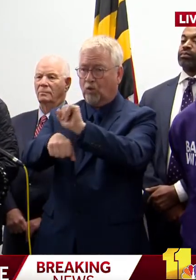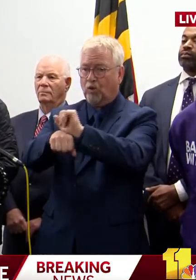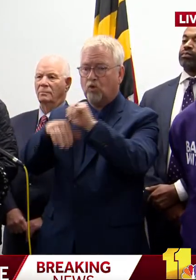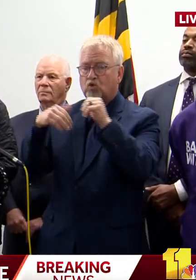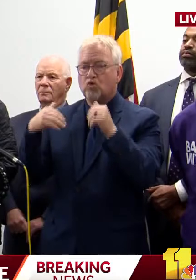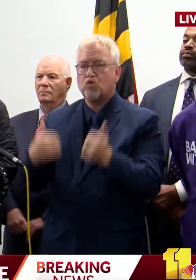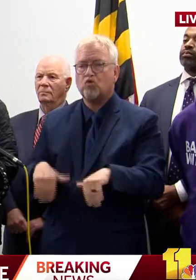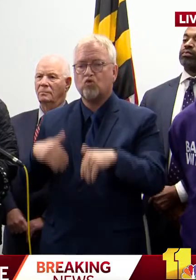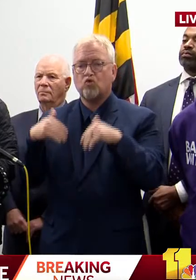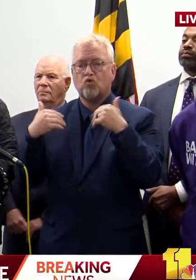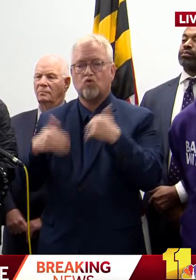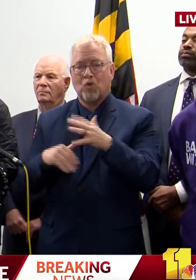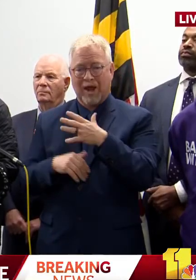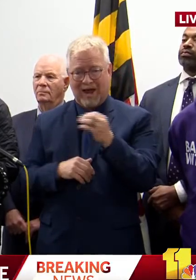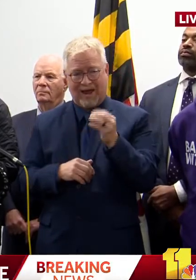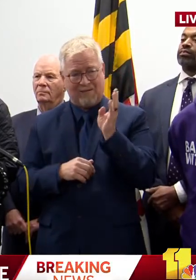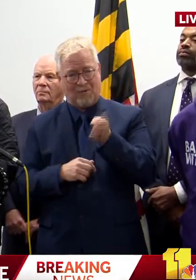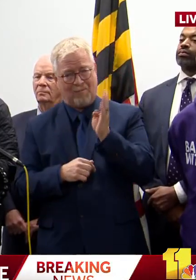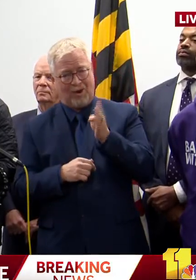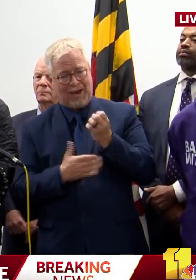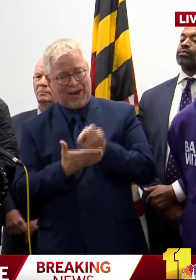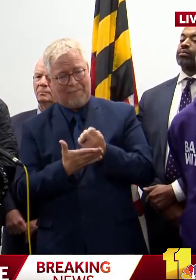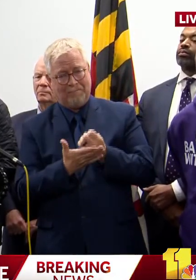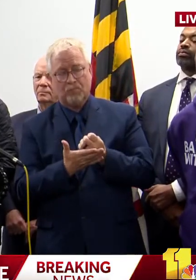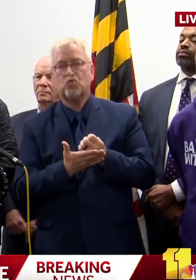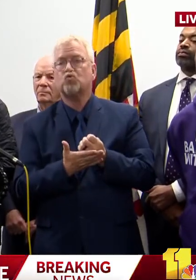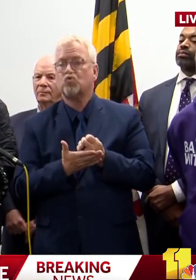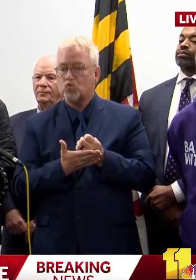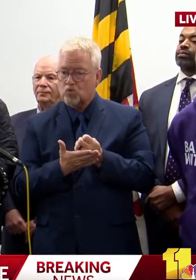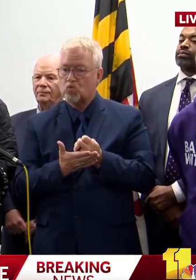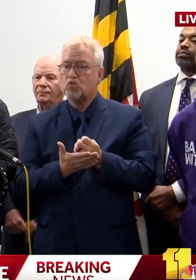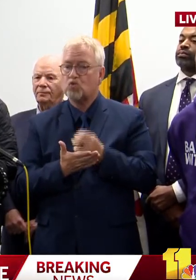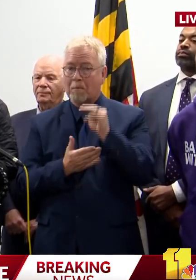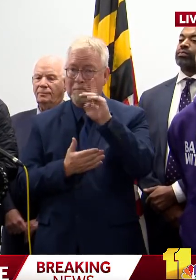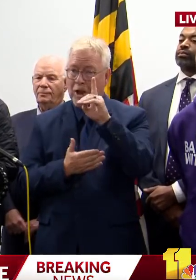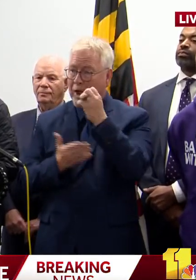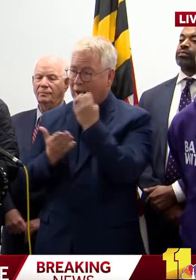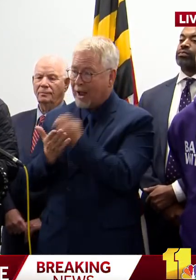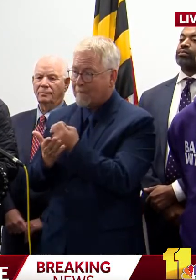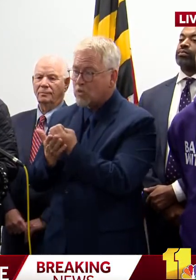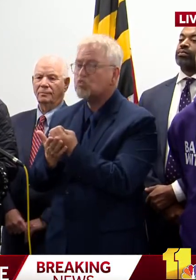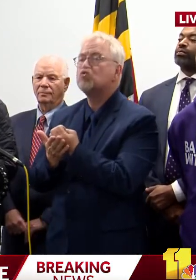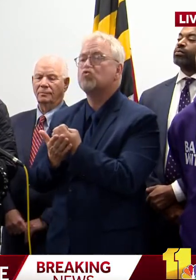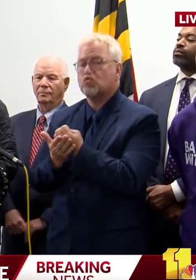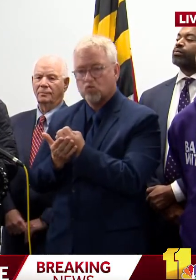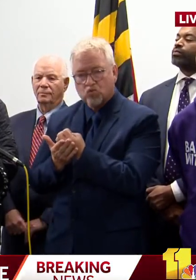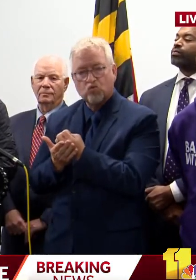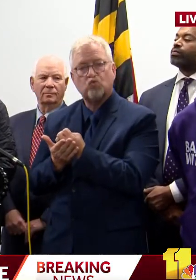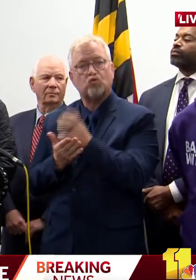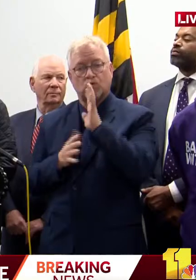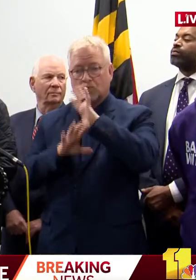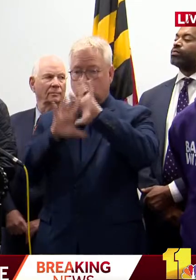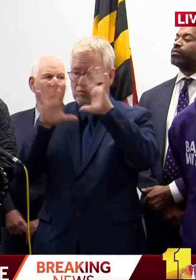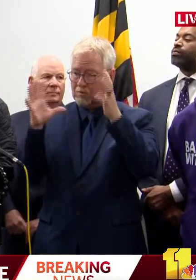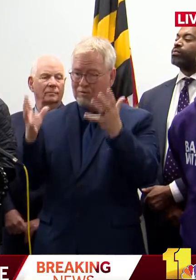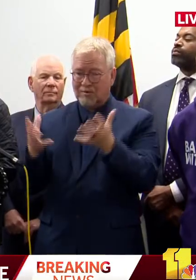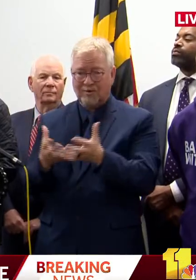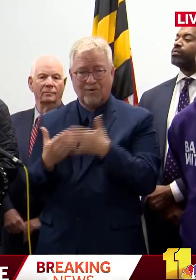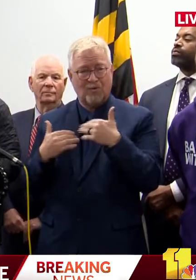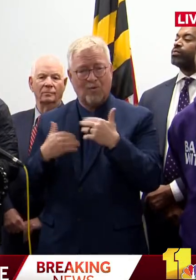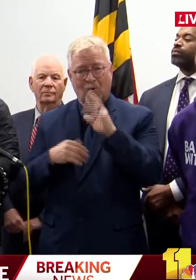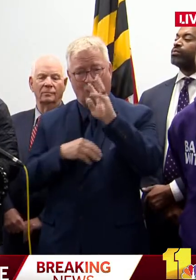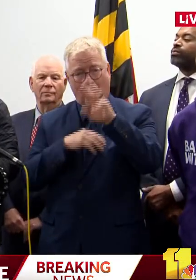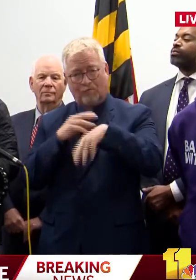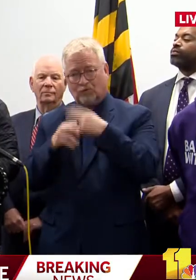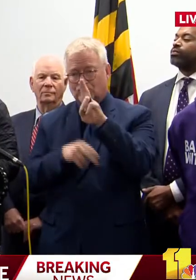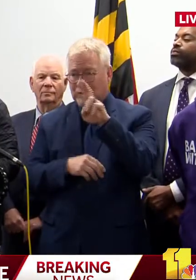Maryland, and in fact, the economies of the region, and will impact people around the country and around